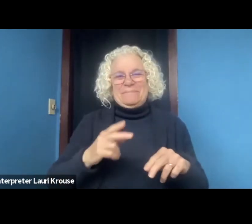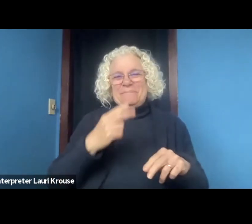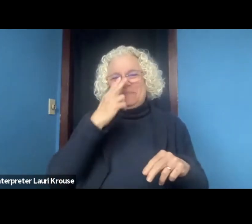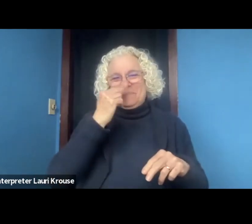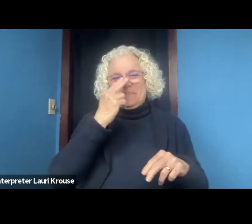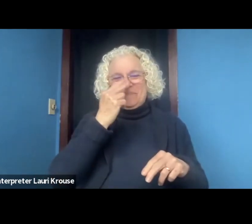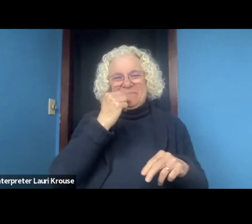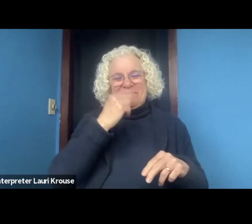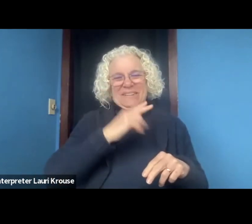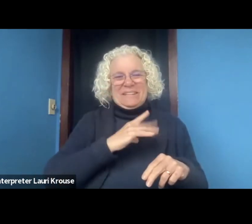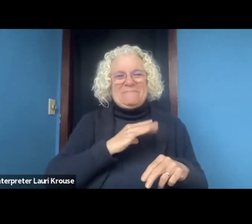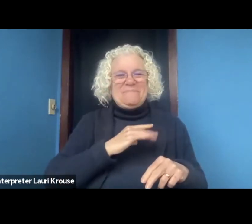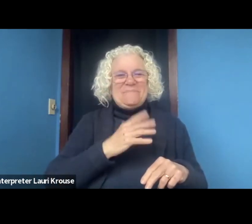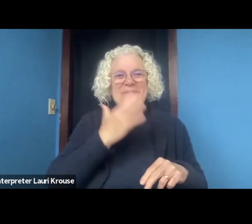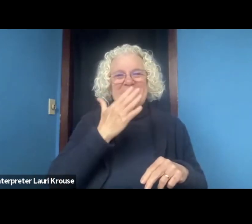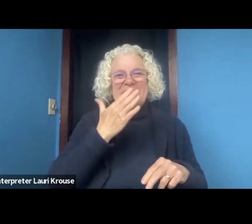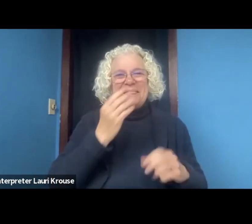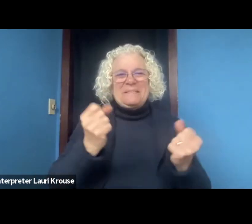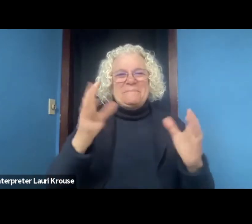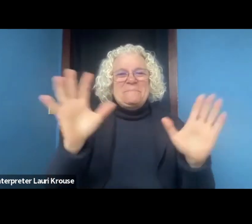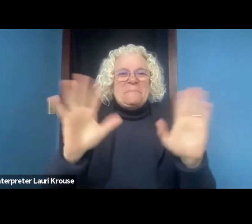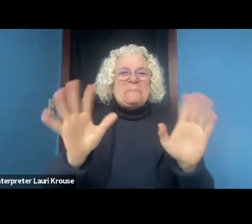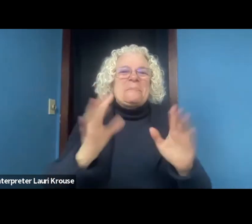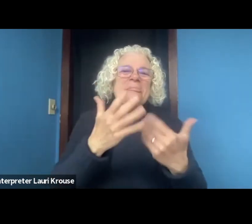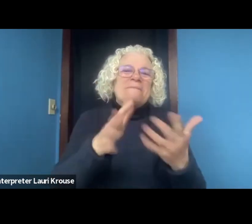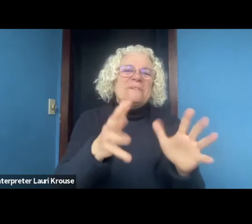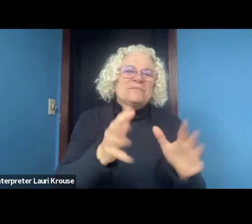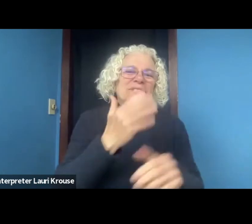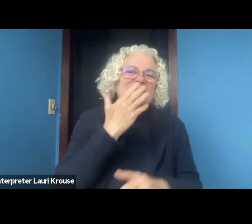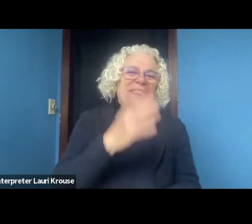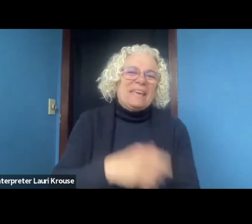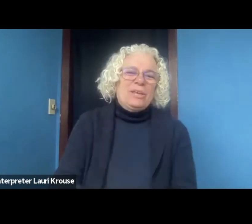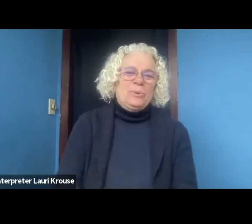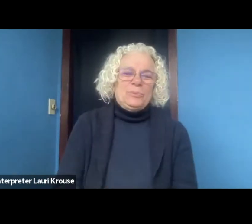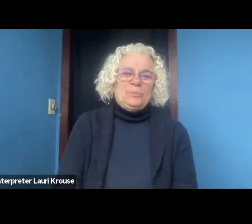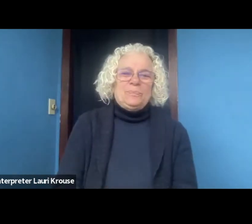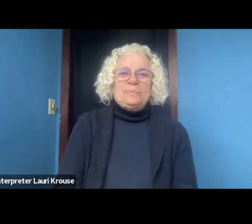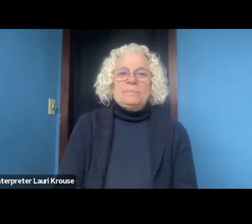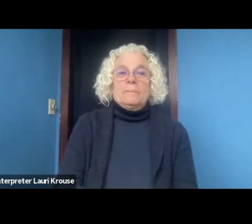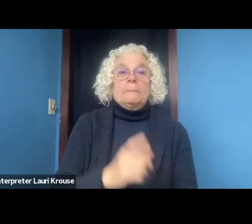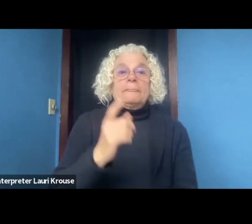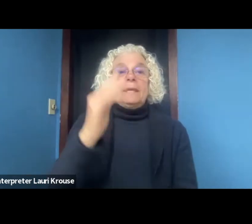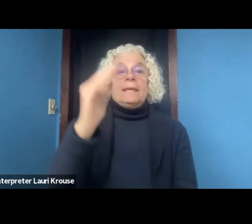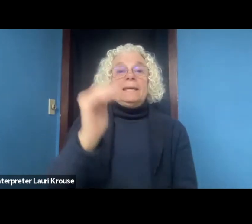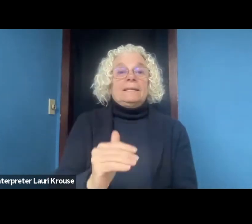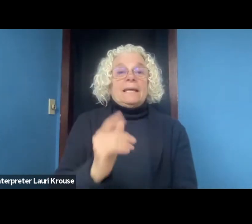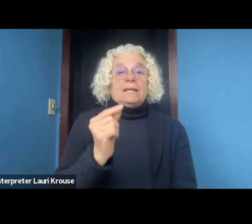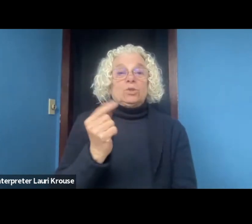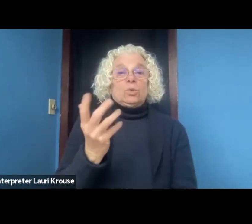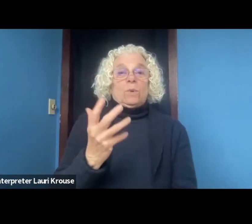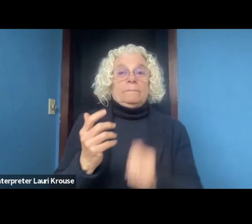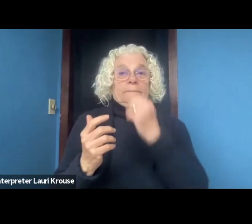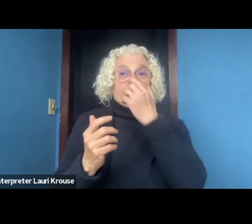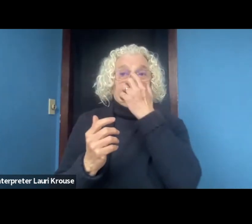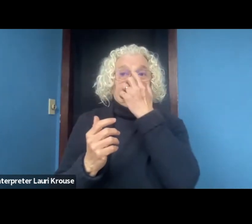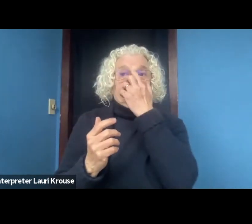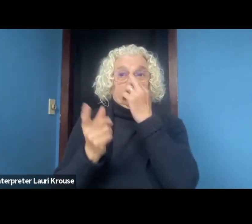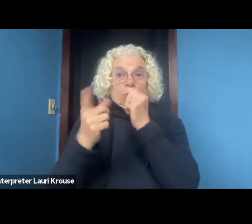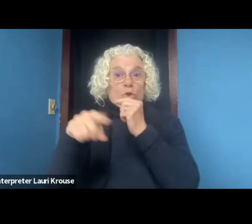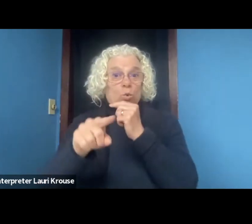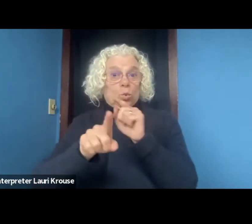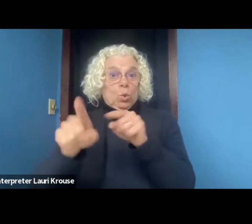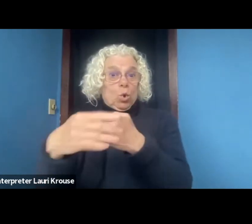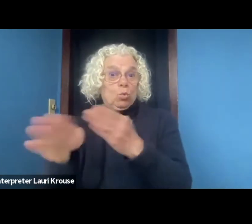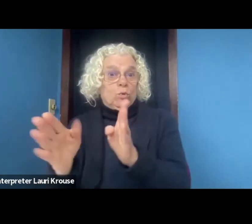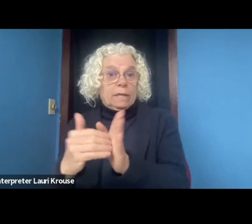you so much. Thank you, Alberta. So what we are going to do now is, for those of you in the breakout rooms, and don't